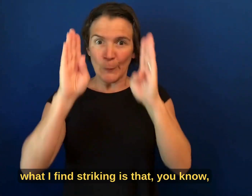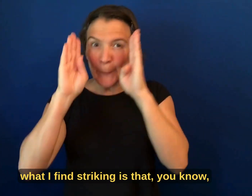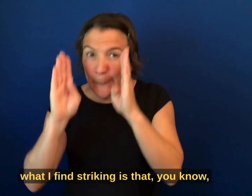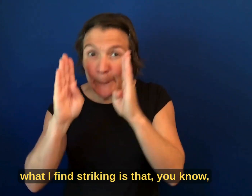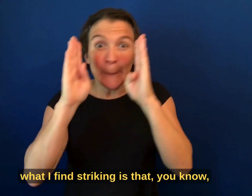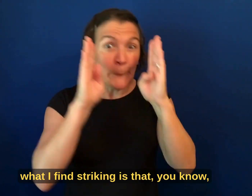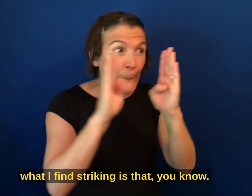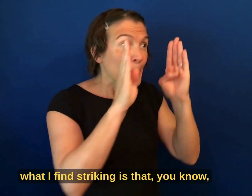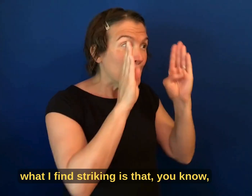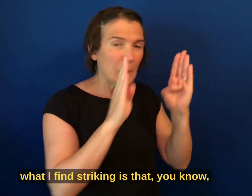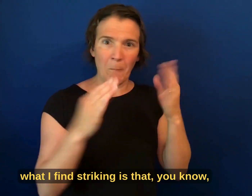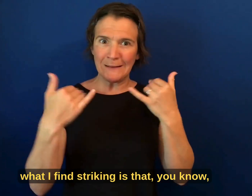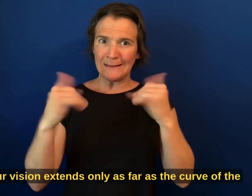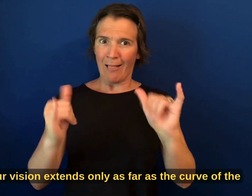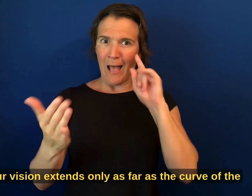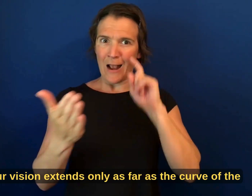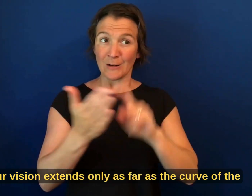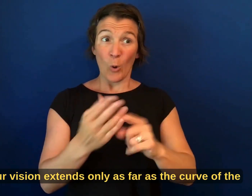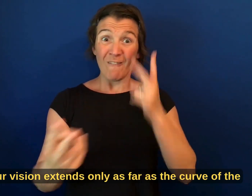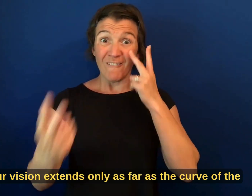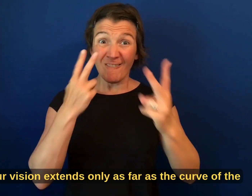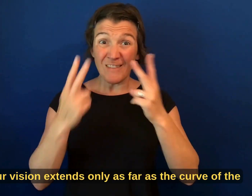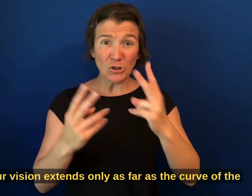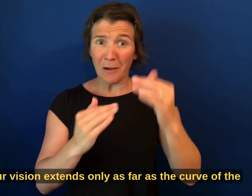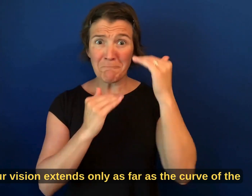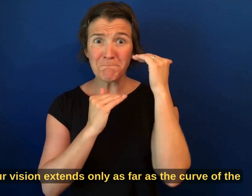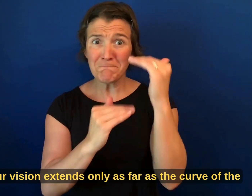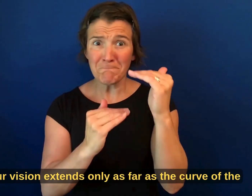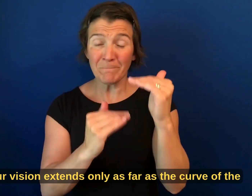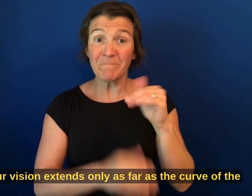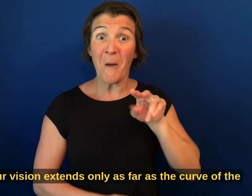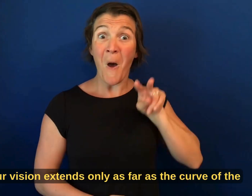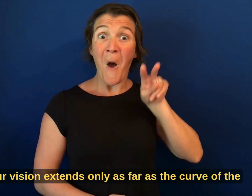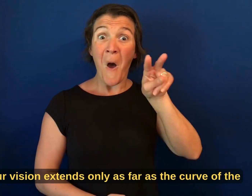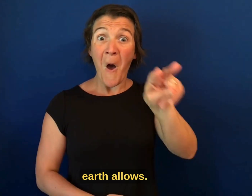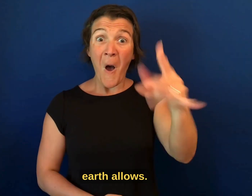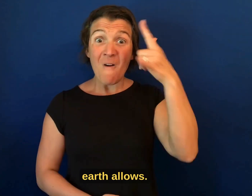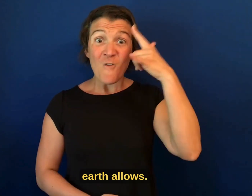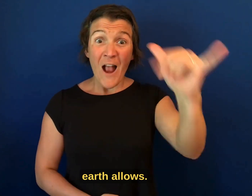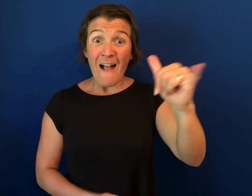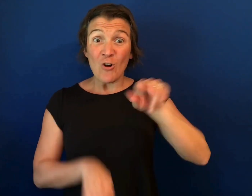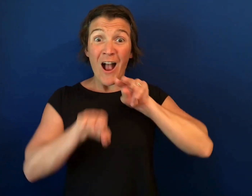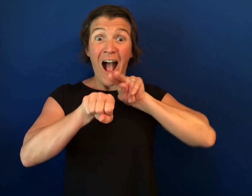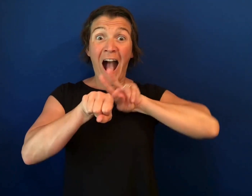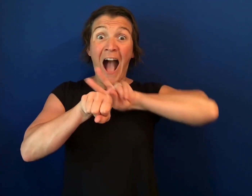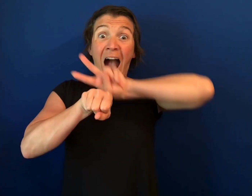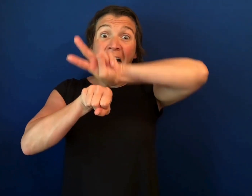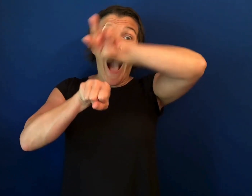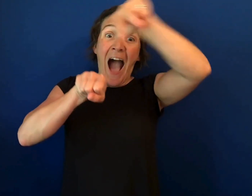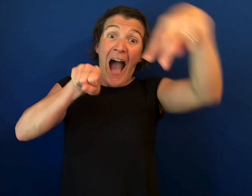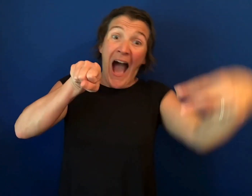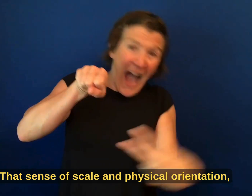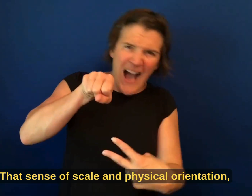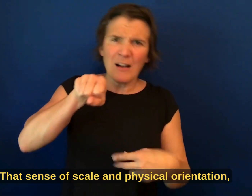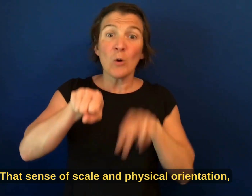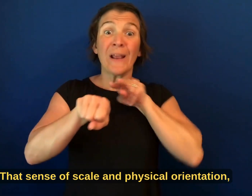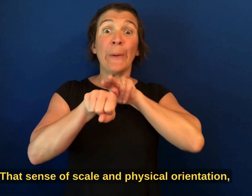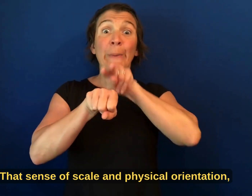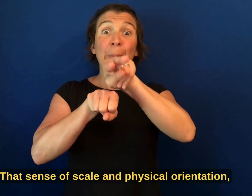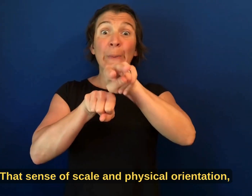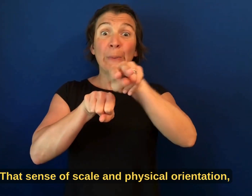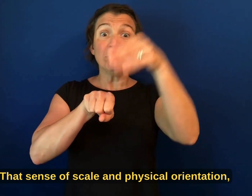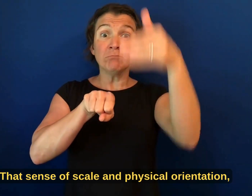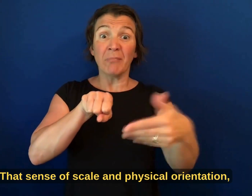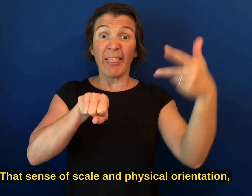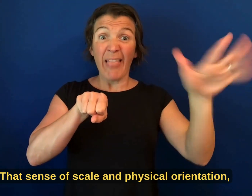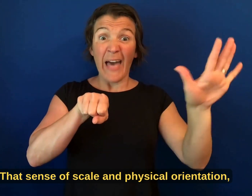what I find striking is that, our vision extends only as far as the curve of the earth allows. That sense